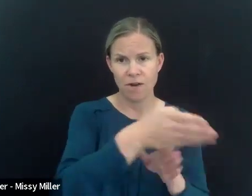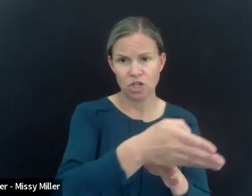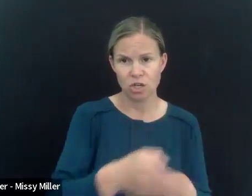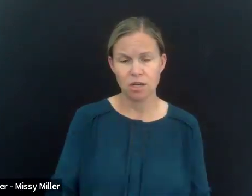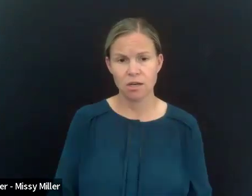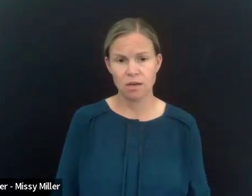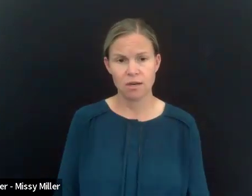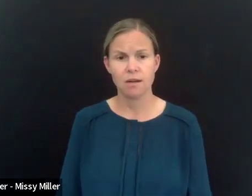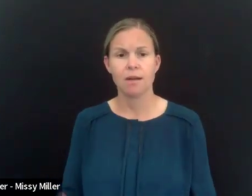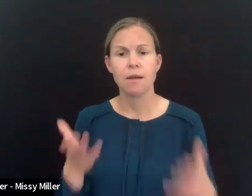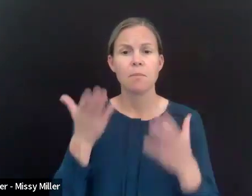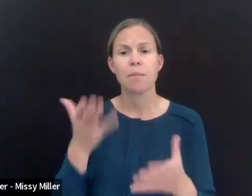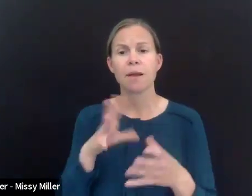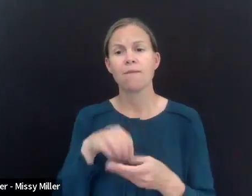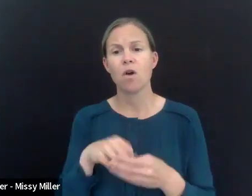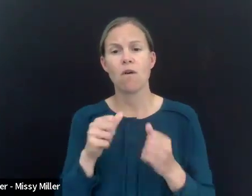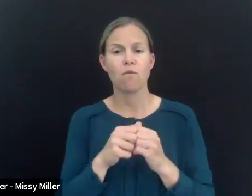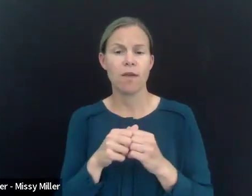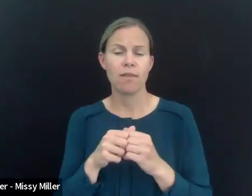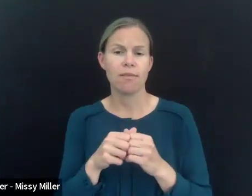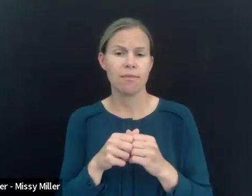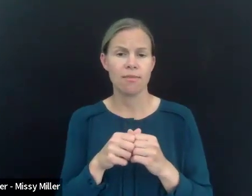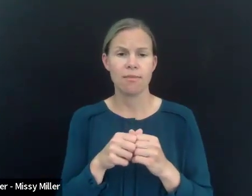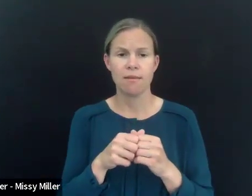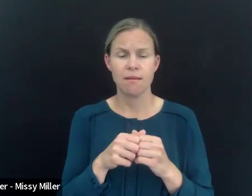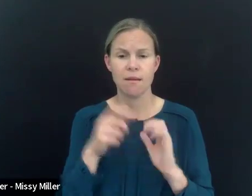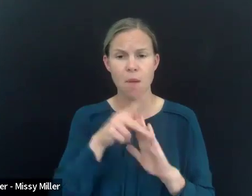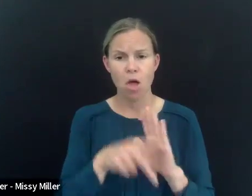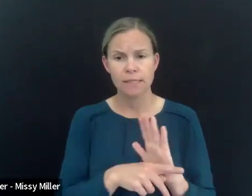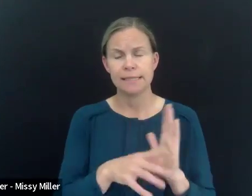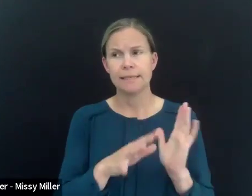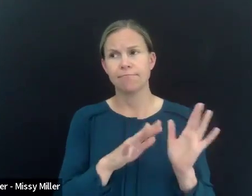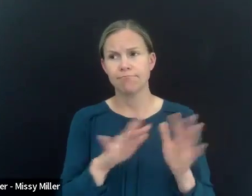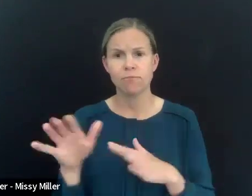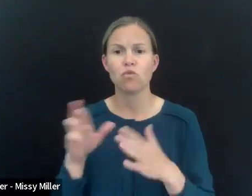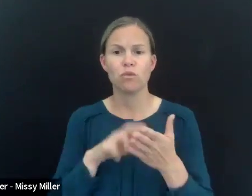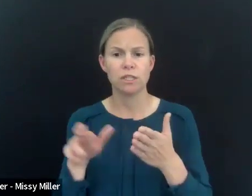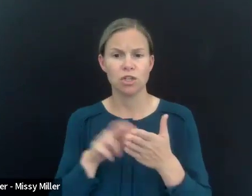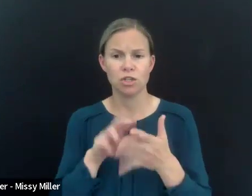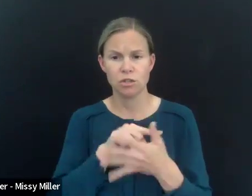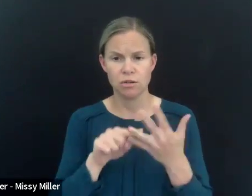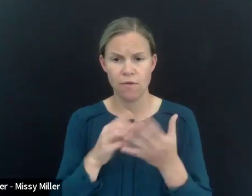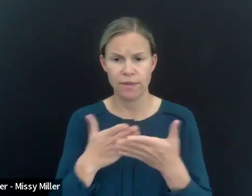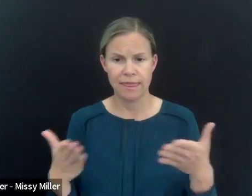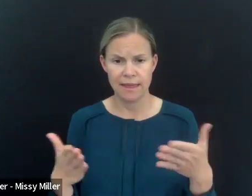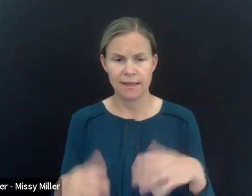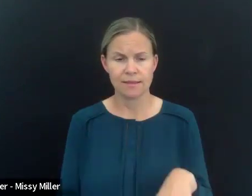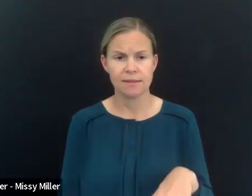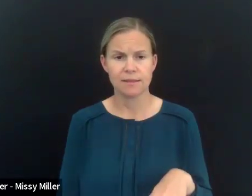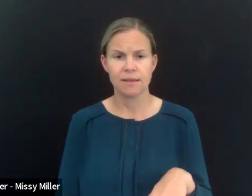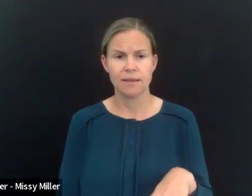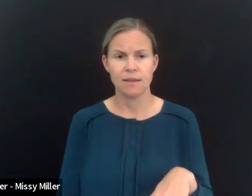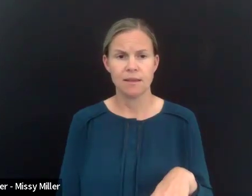so getting involved in policy, epidemiology, research, all the things. And then also, I think it's important